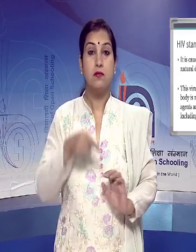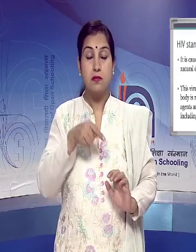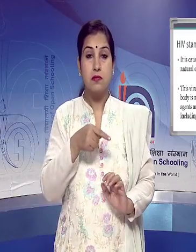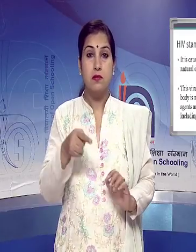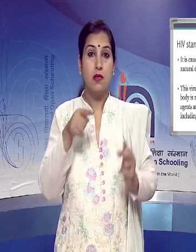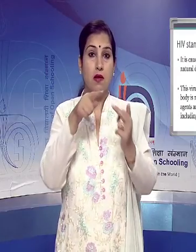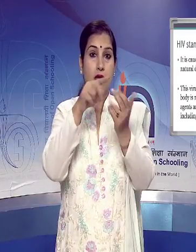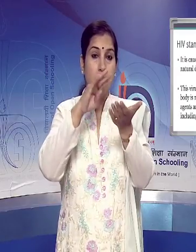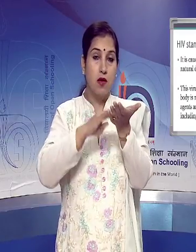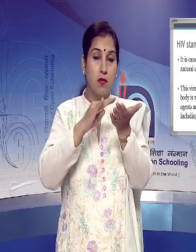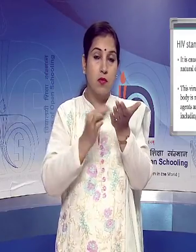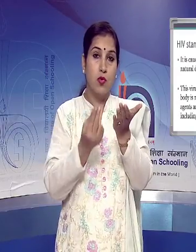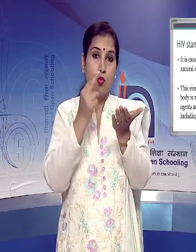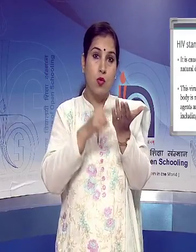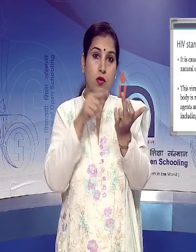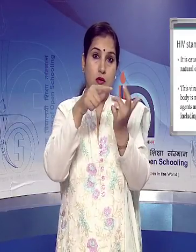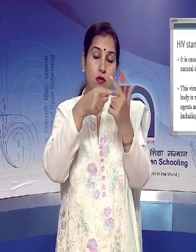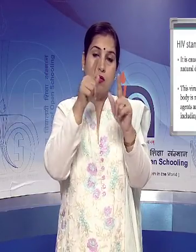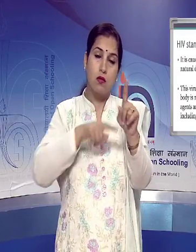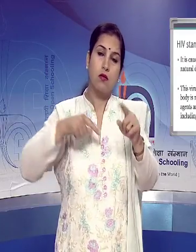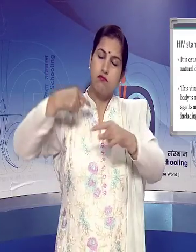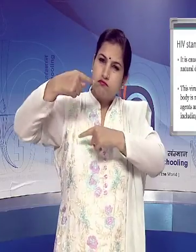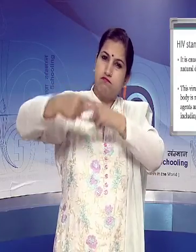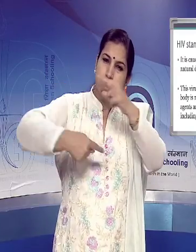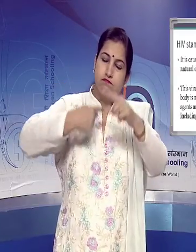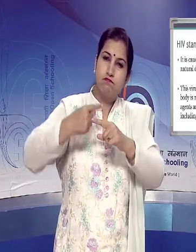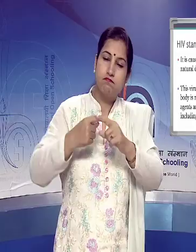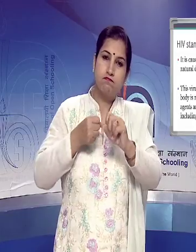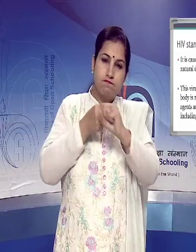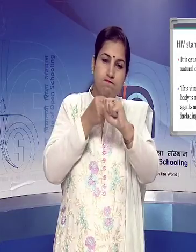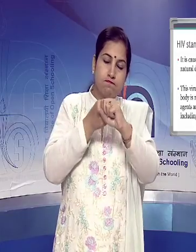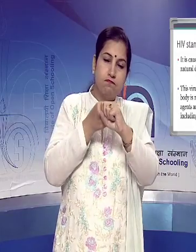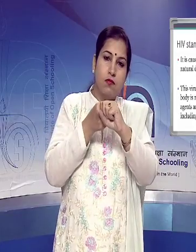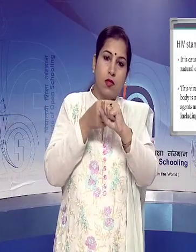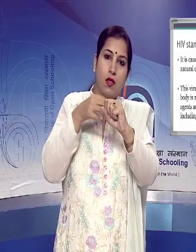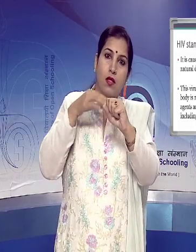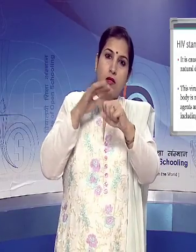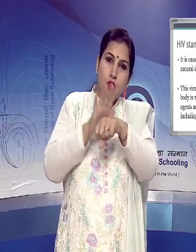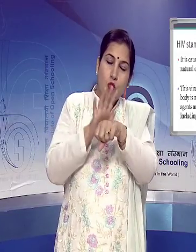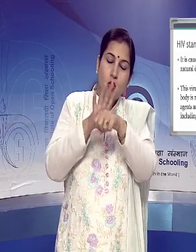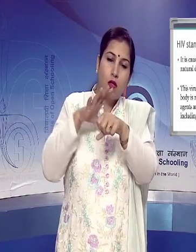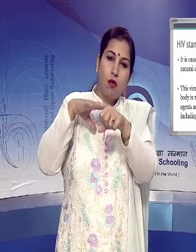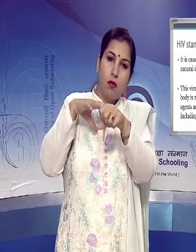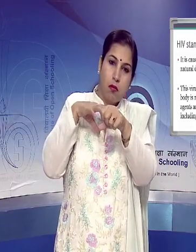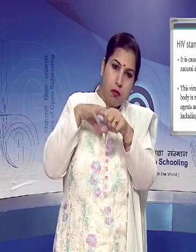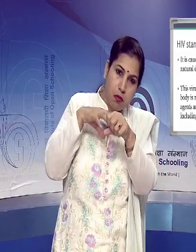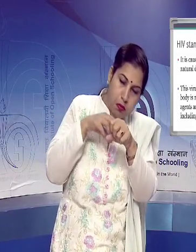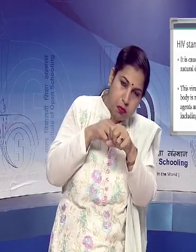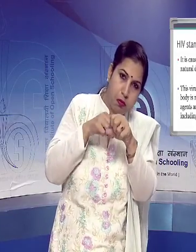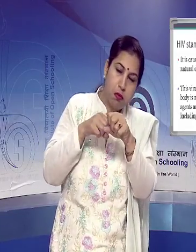This virus continues to reduce the immunity and body is no longer able to